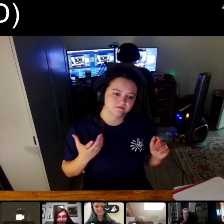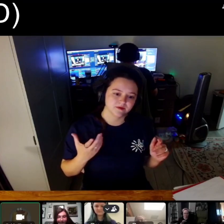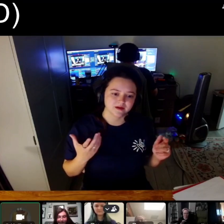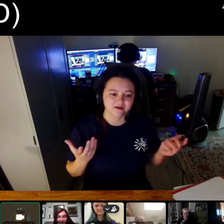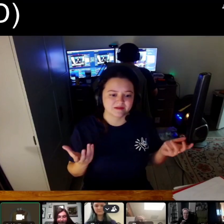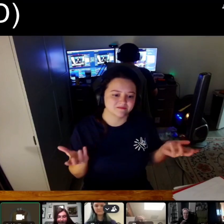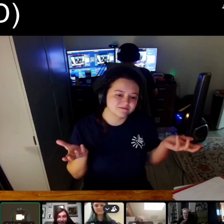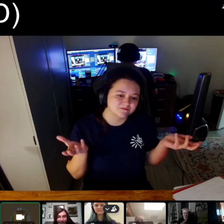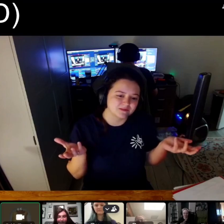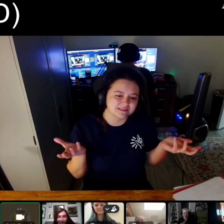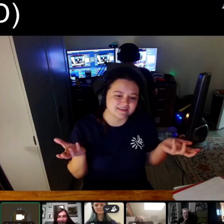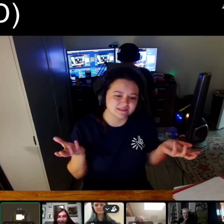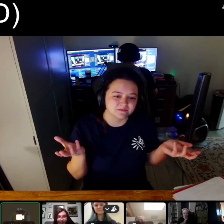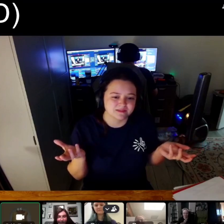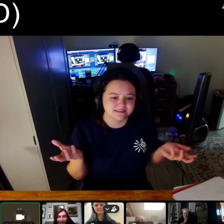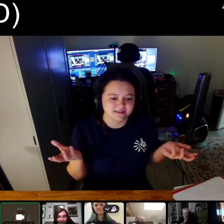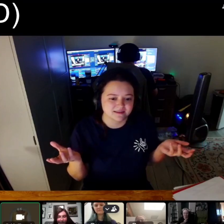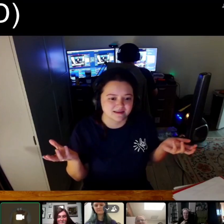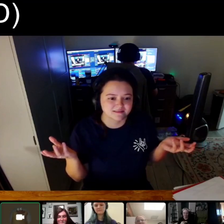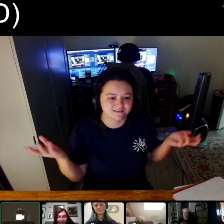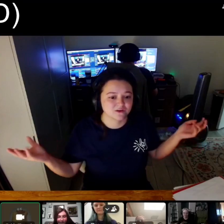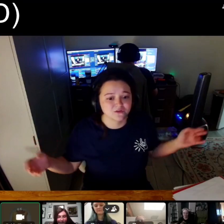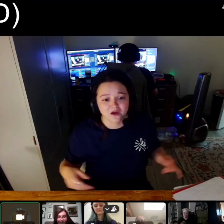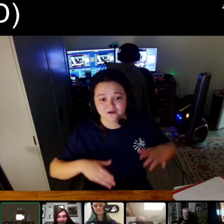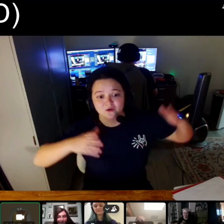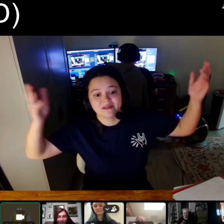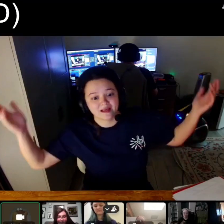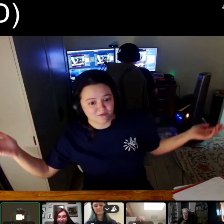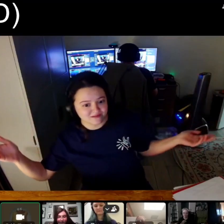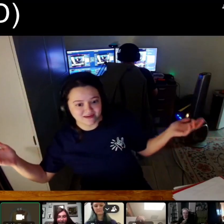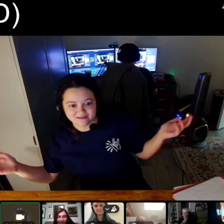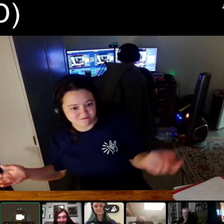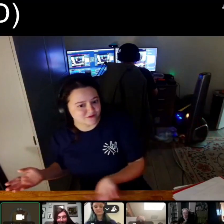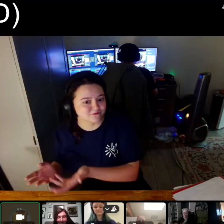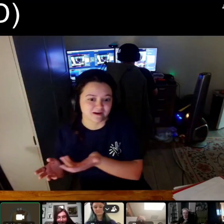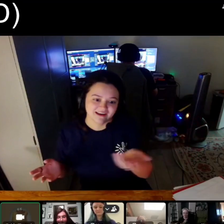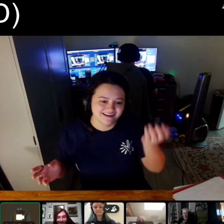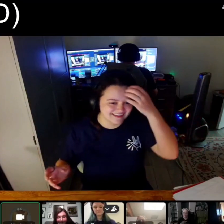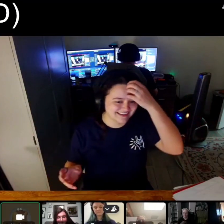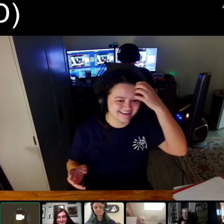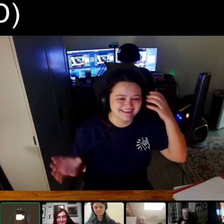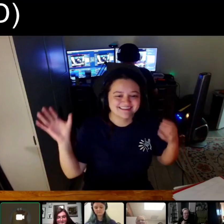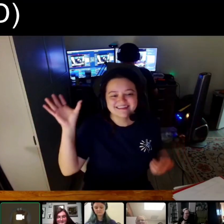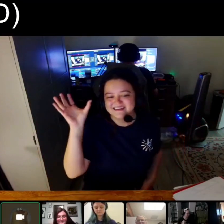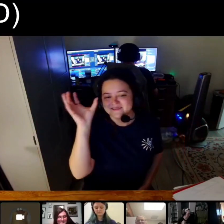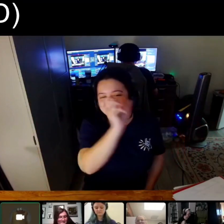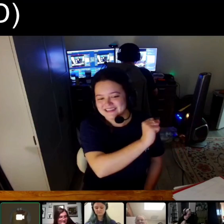But I mean, for the sake of simplicity and y'all not knowing that one yet, feel free.